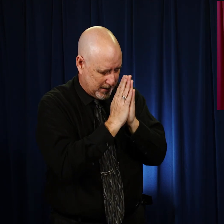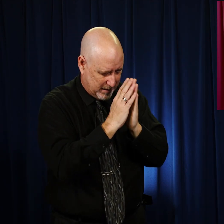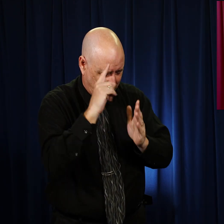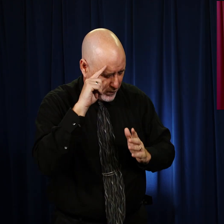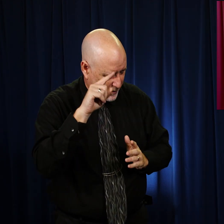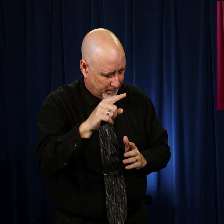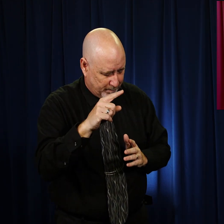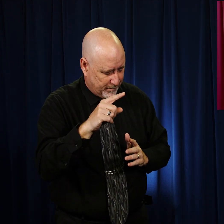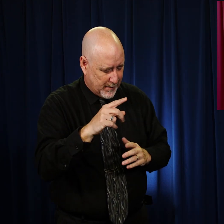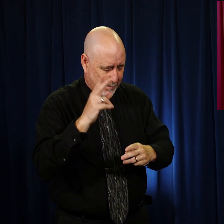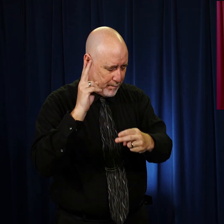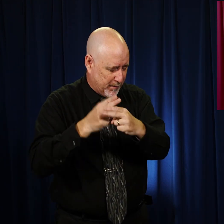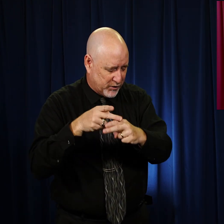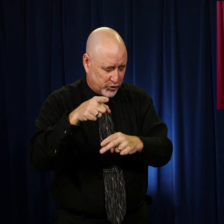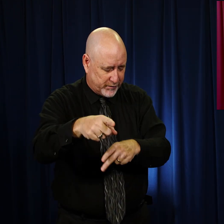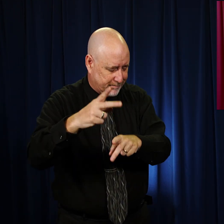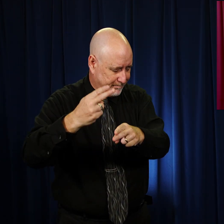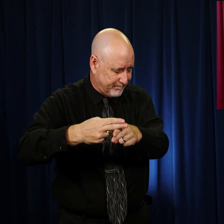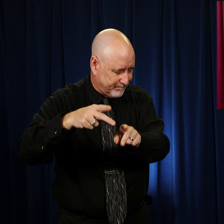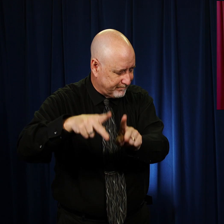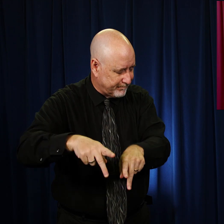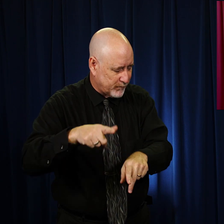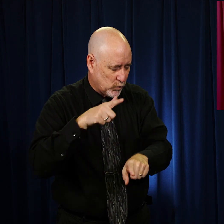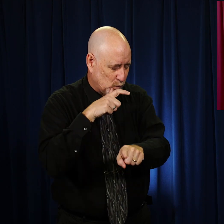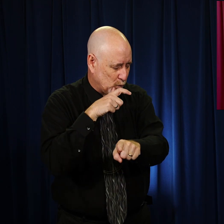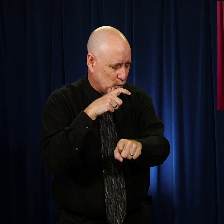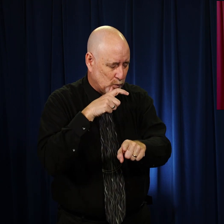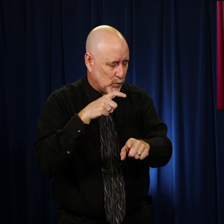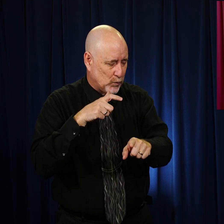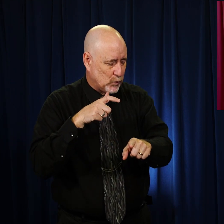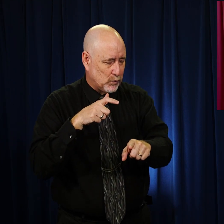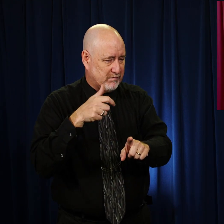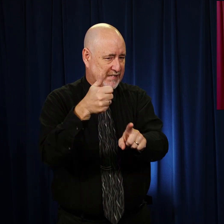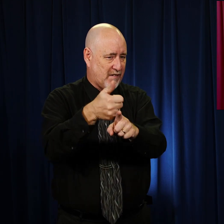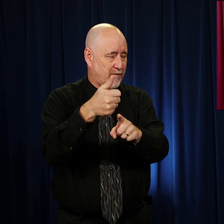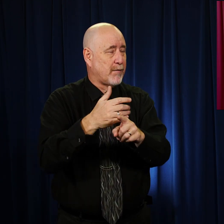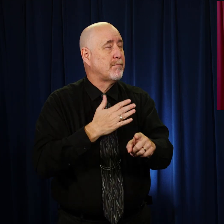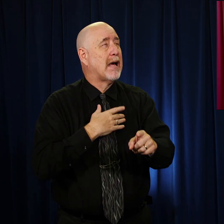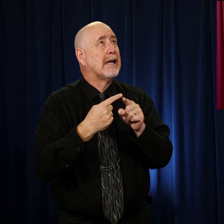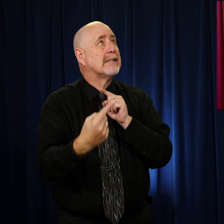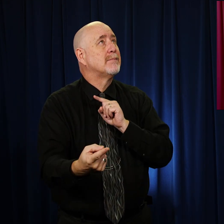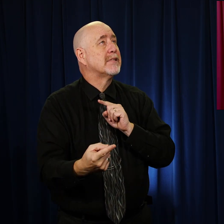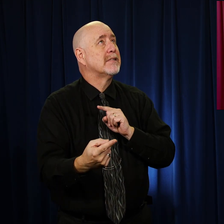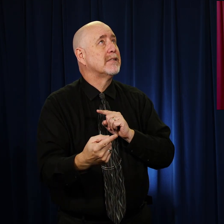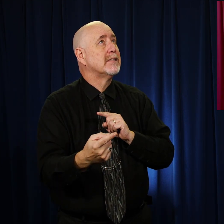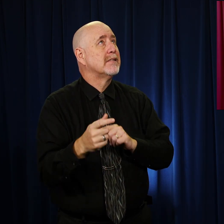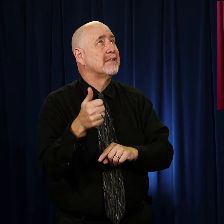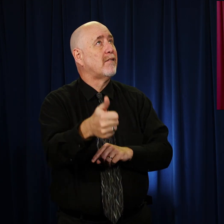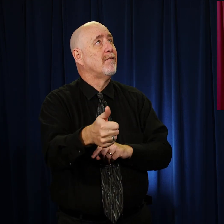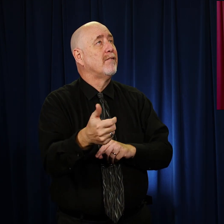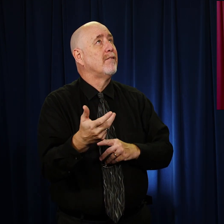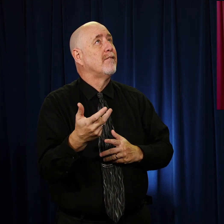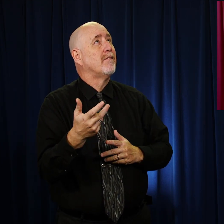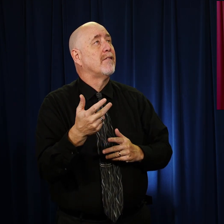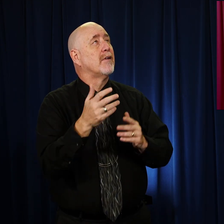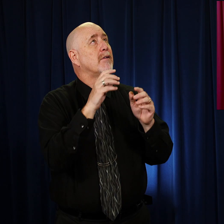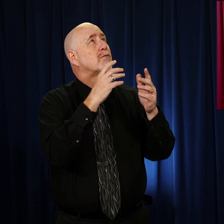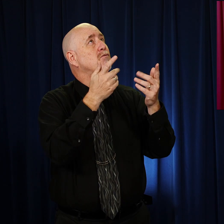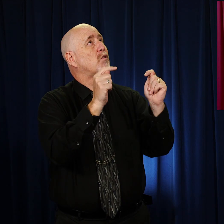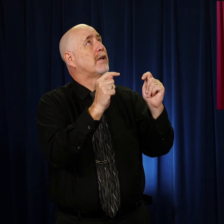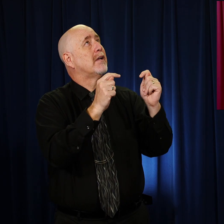prayer, and you're mentioning someone who has made themselves an enemy of yours. Well, you need